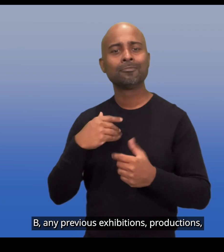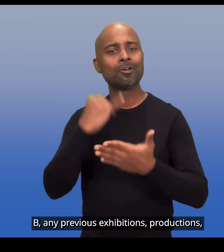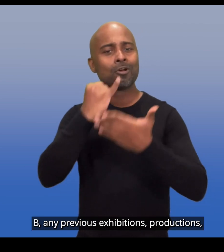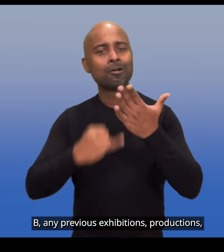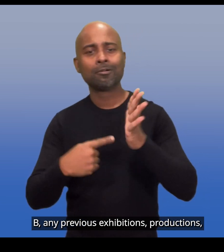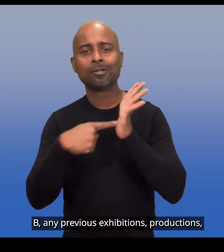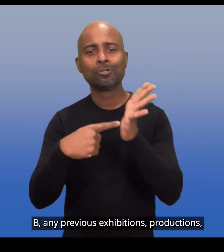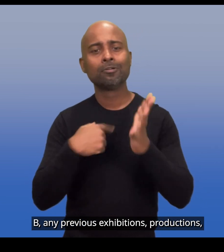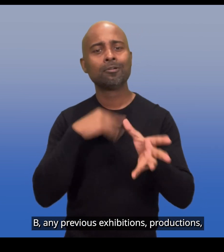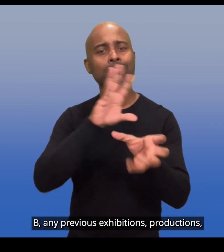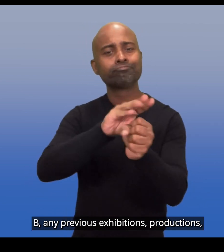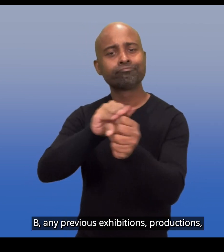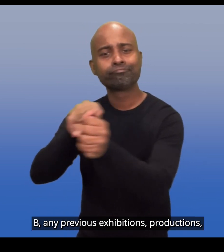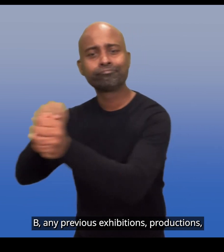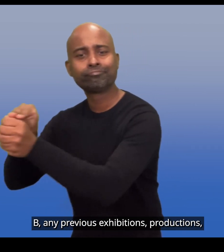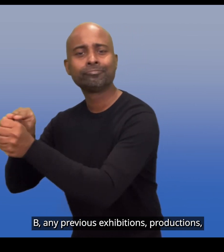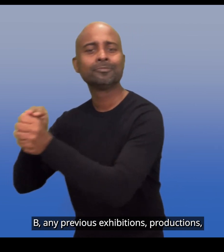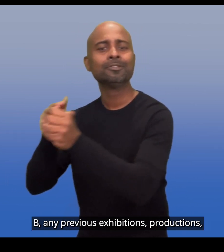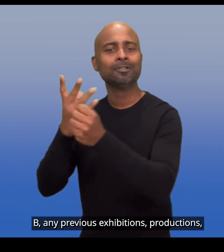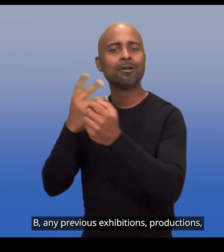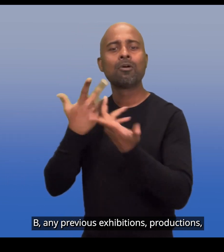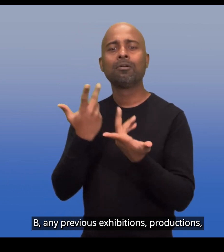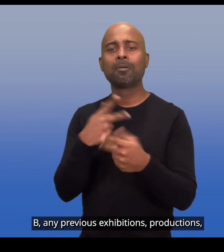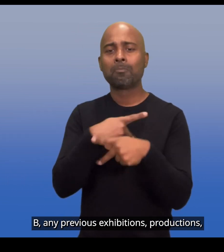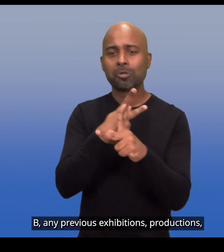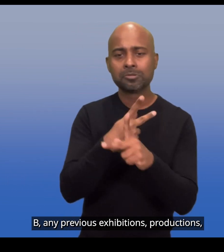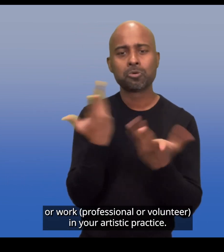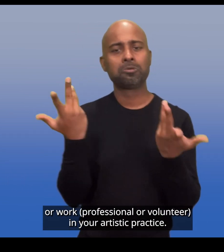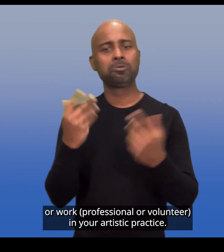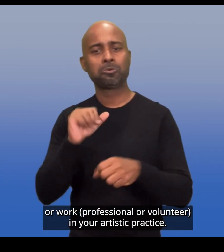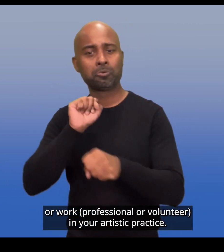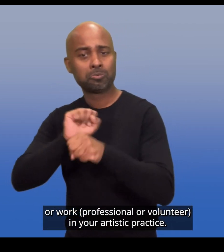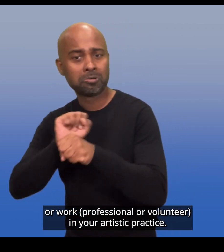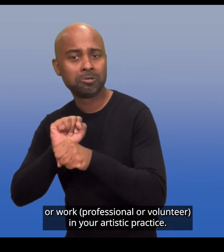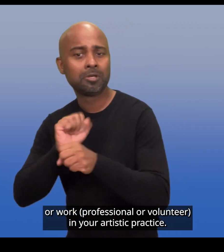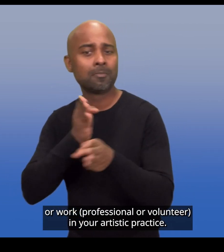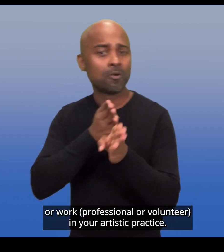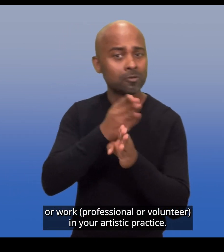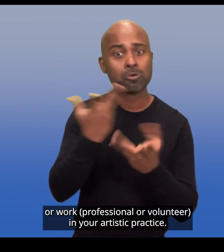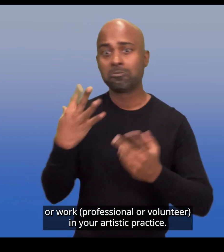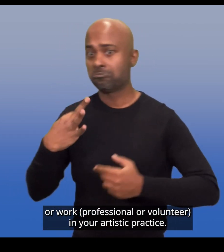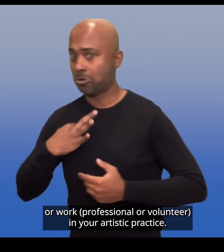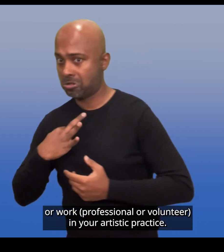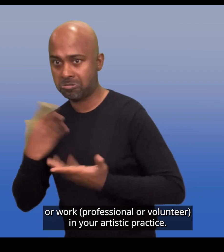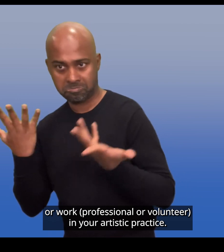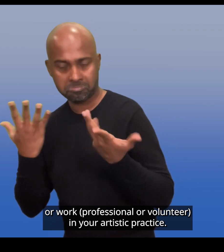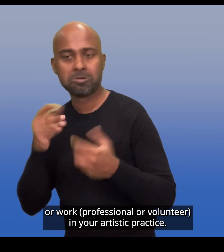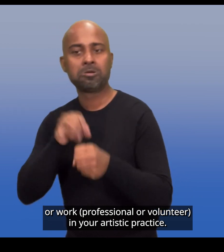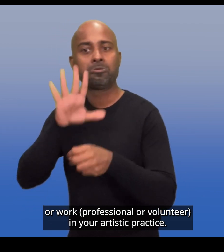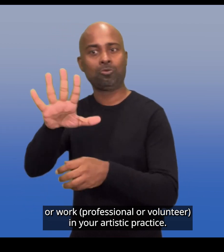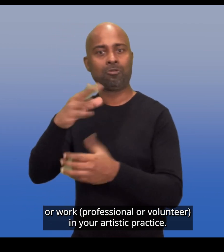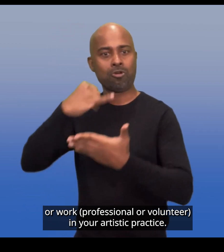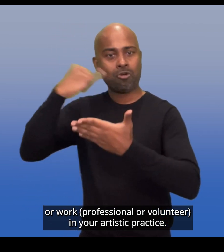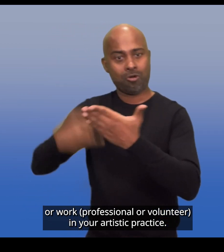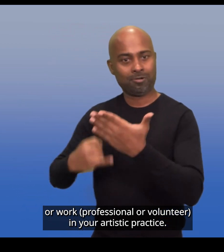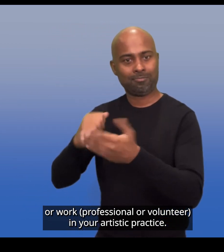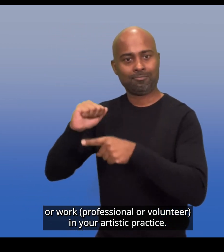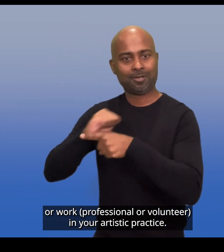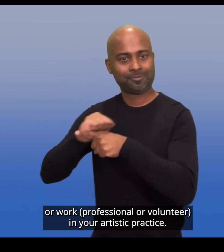B. Any previous exhibitions, productions, or work, professional or volunteer, in your artistic